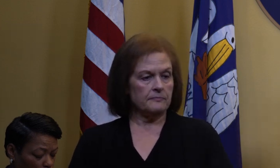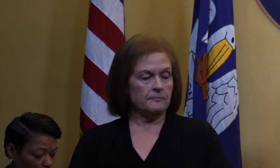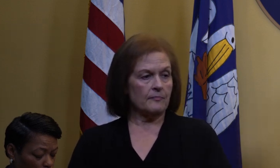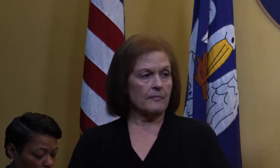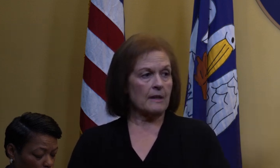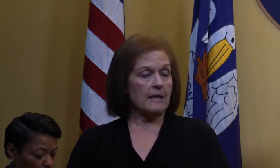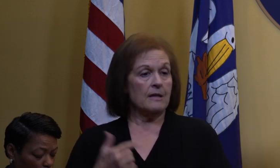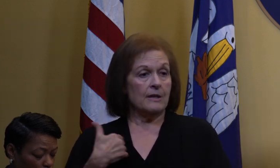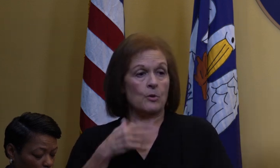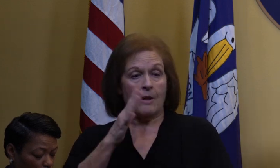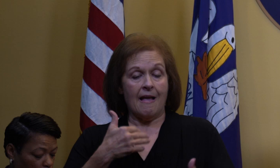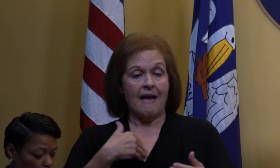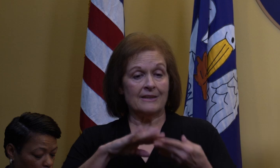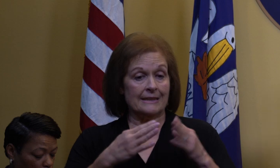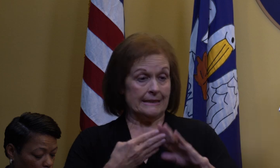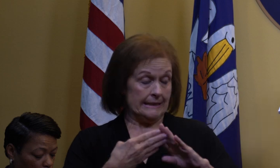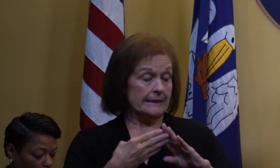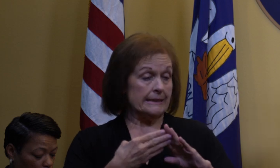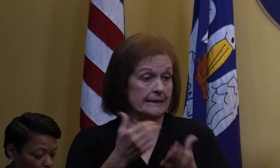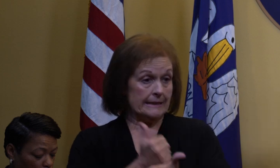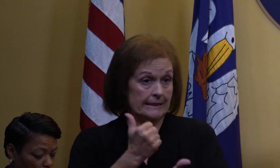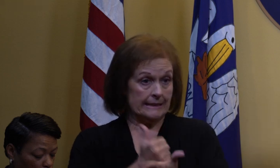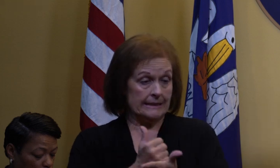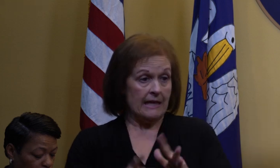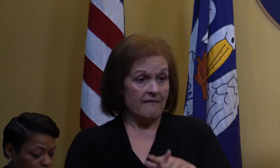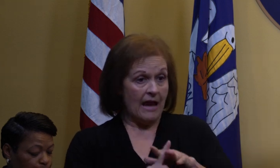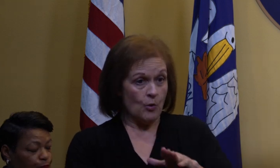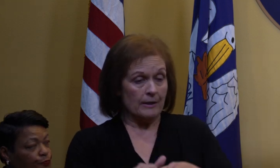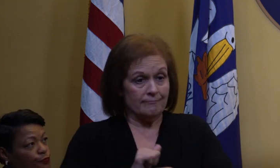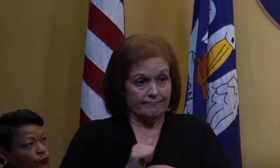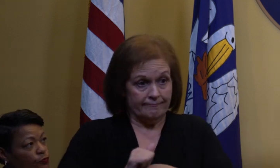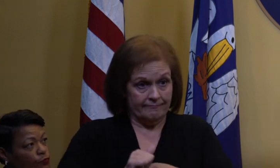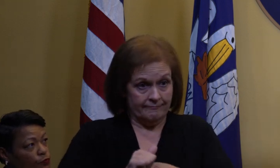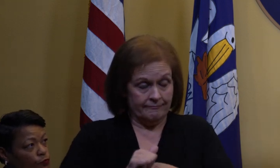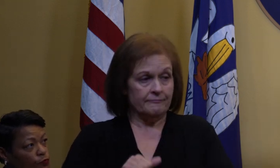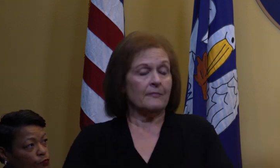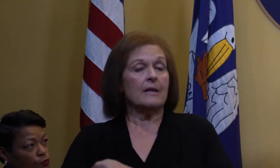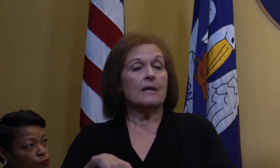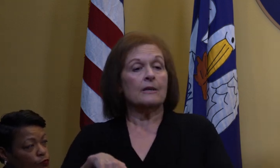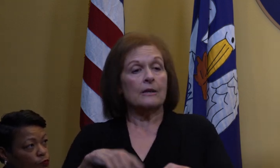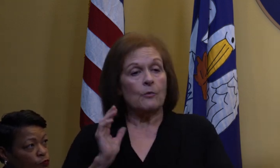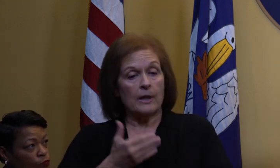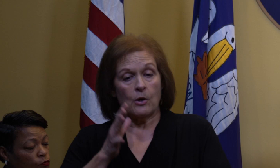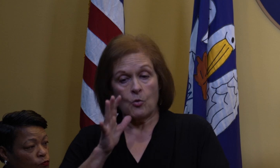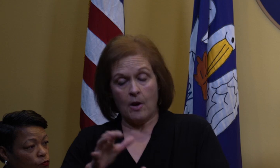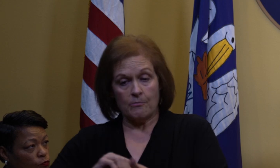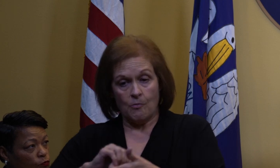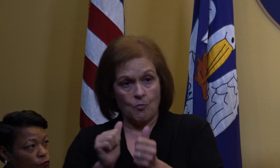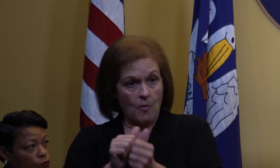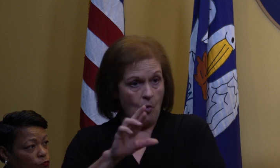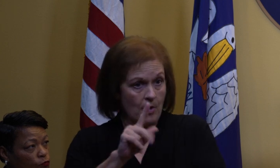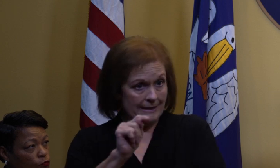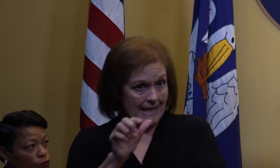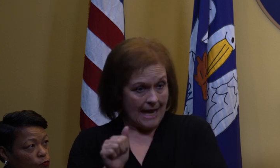We're going to hold a city-assisted evacuation exercise in June, focusing on the registration process and transportation with our RTA partners to the parish